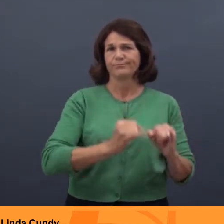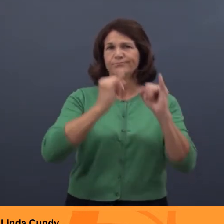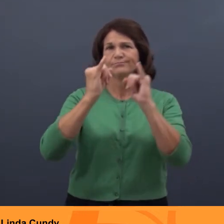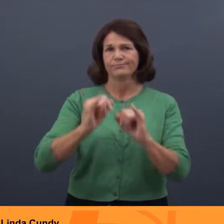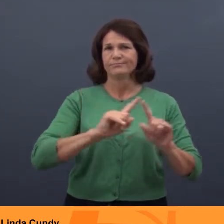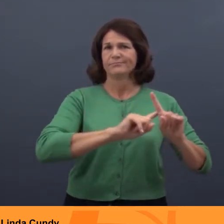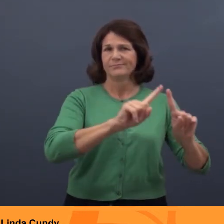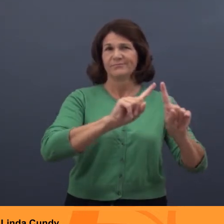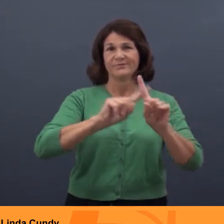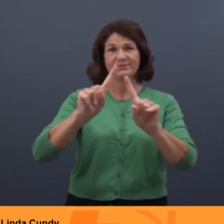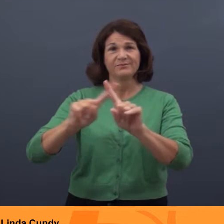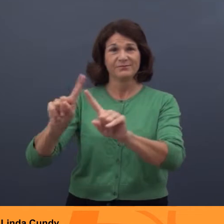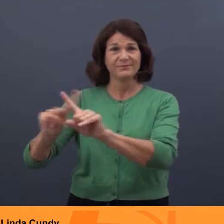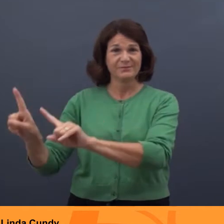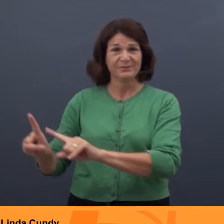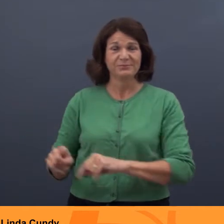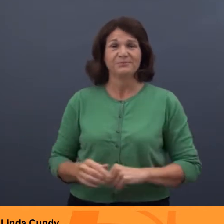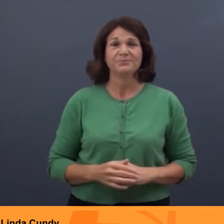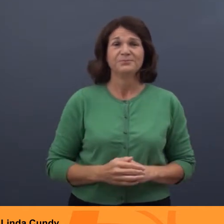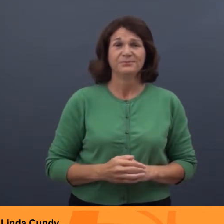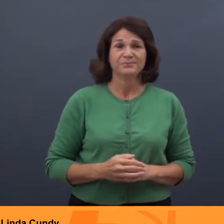every student is unique.